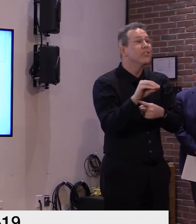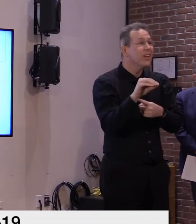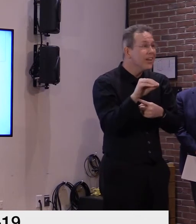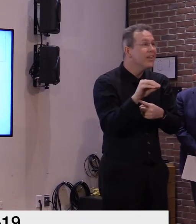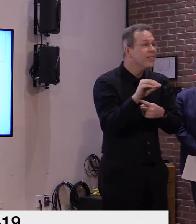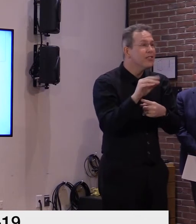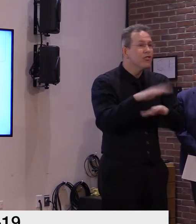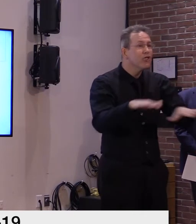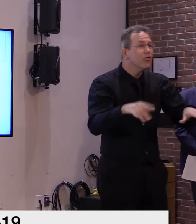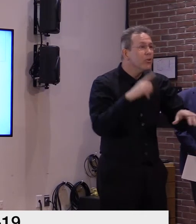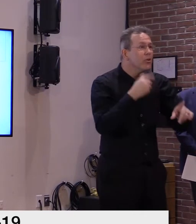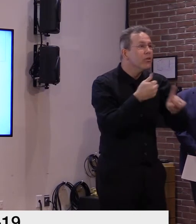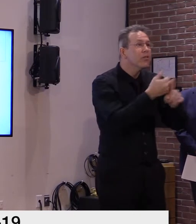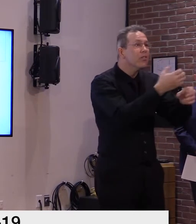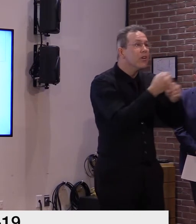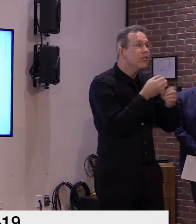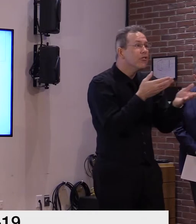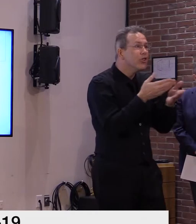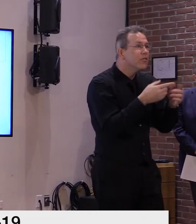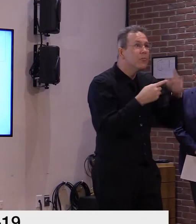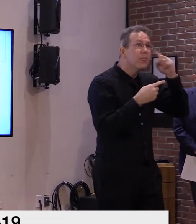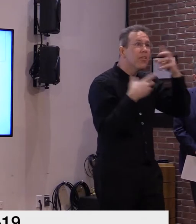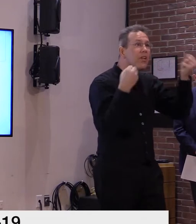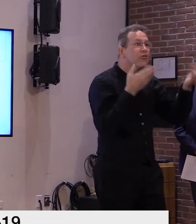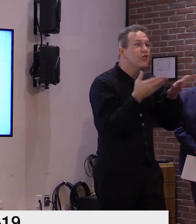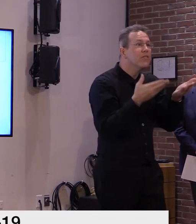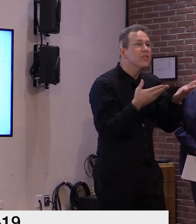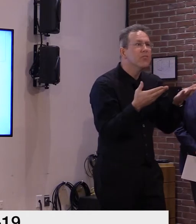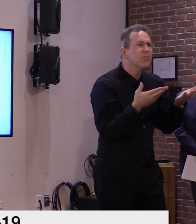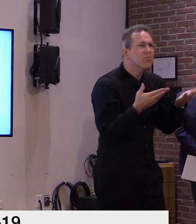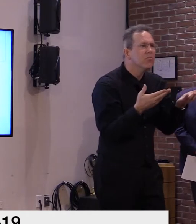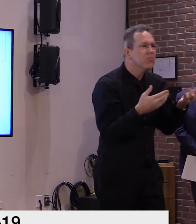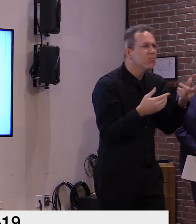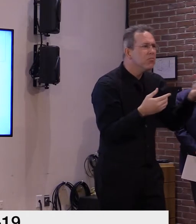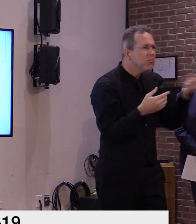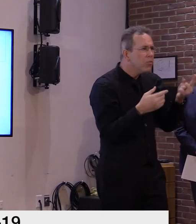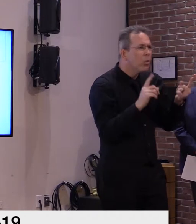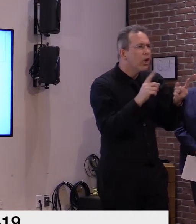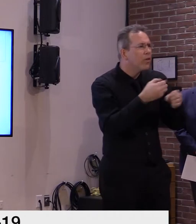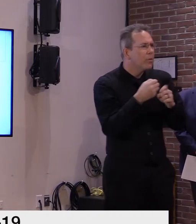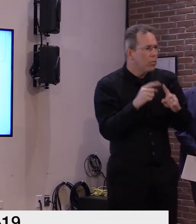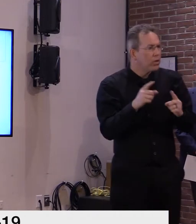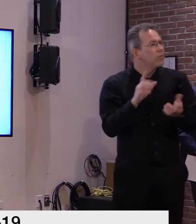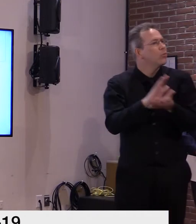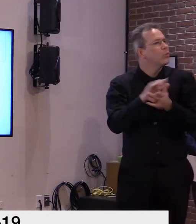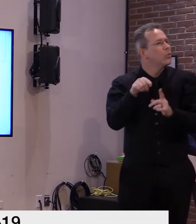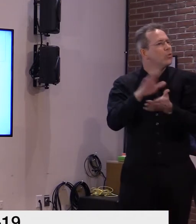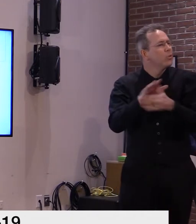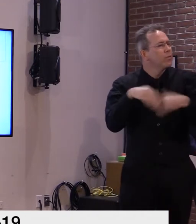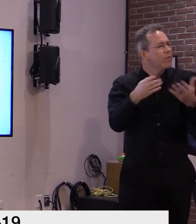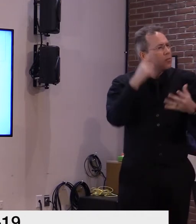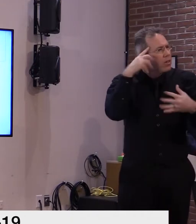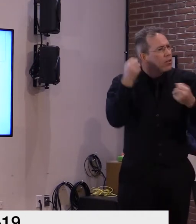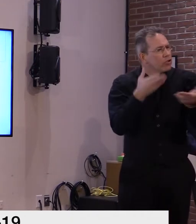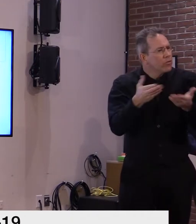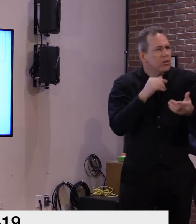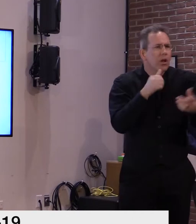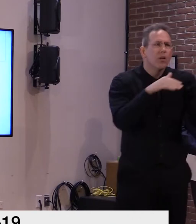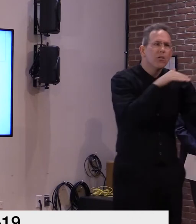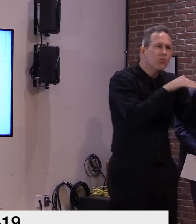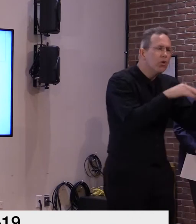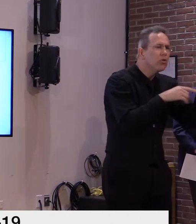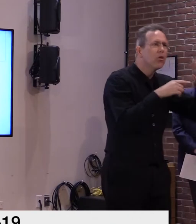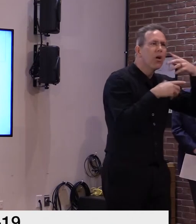mental health services, received those in a school setting. The number of students served through school-based mental health treatment